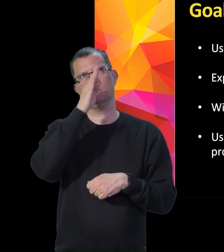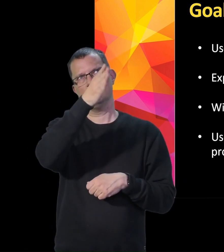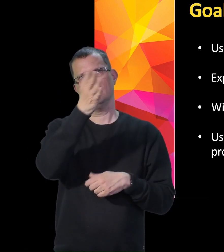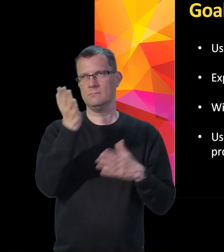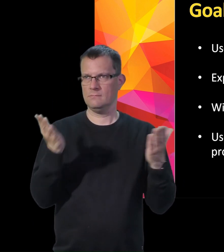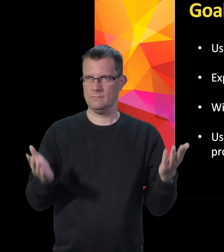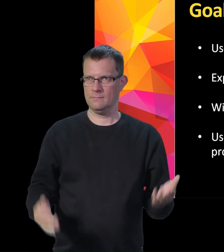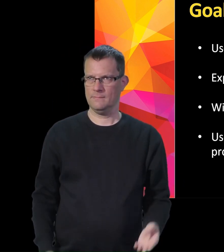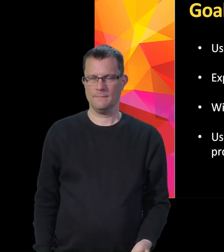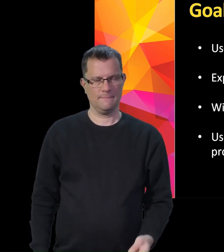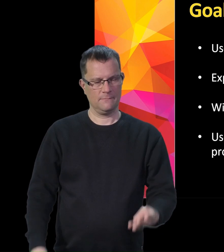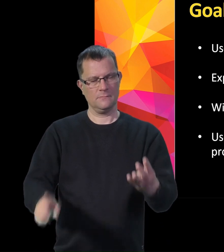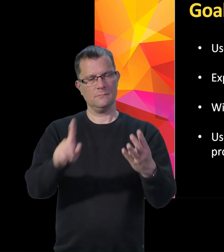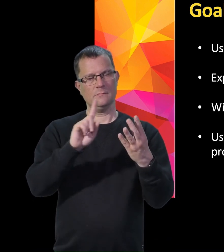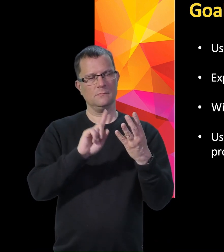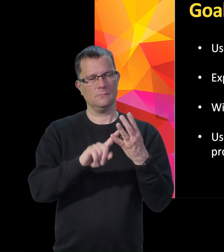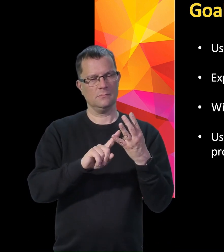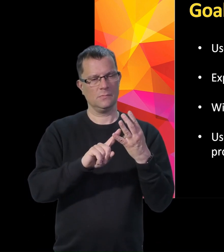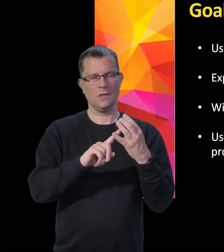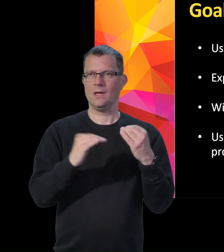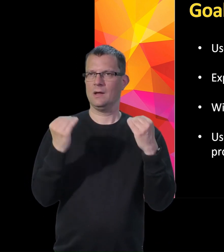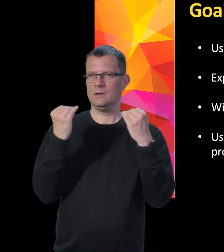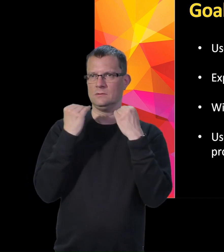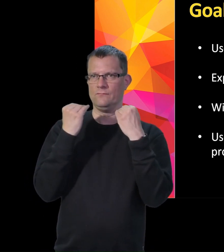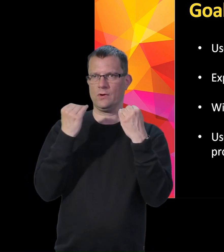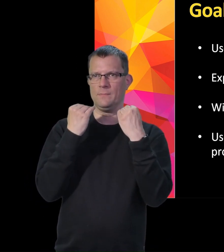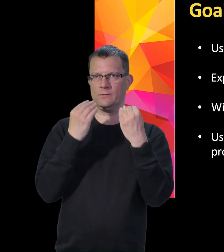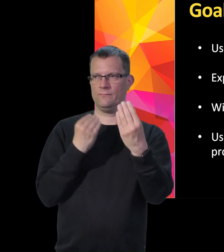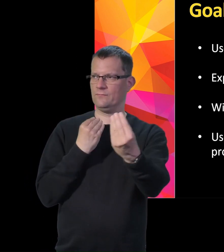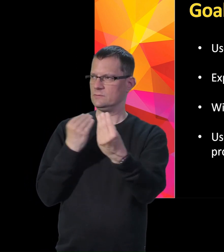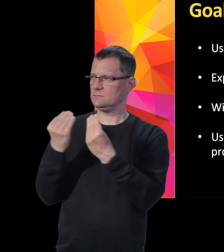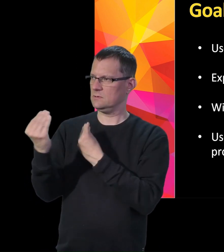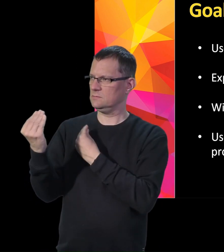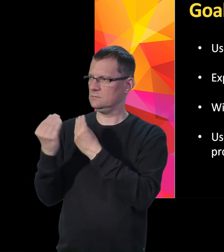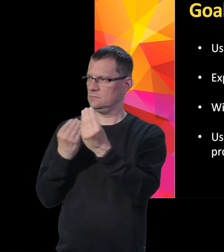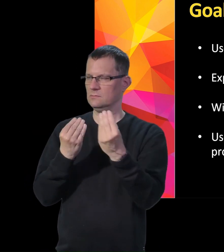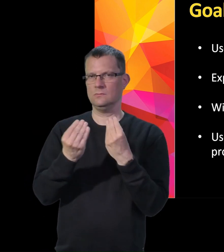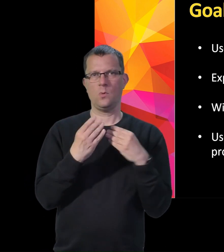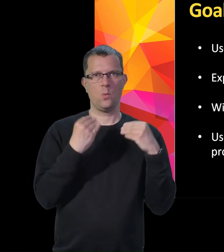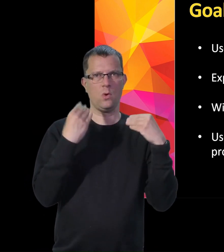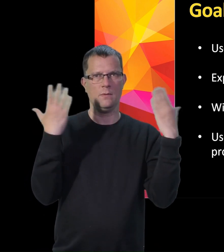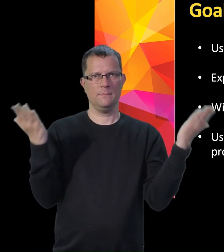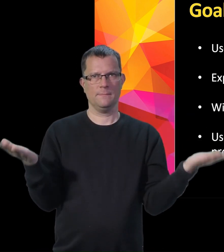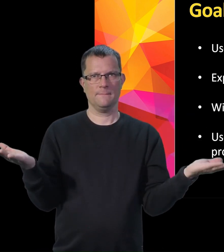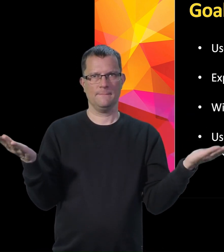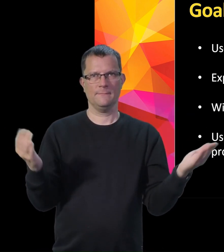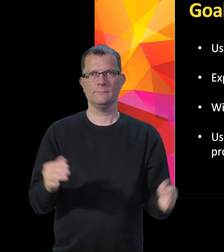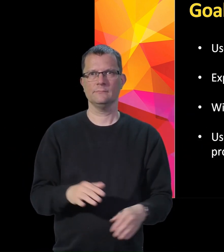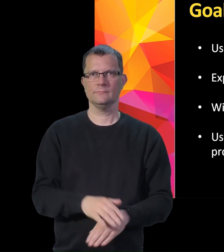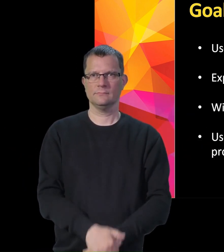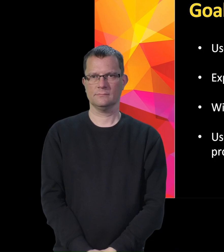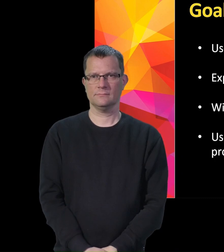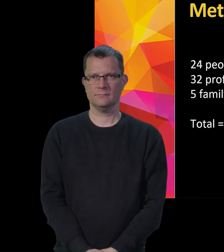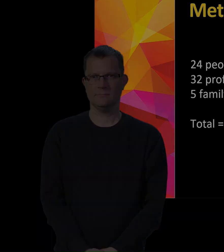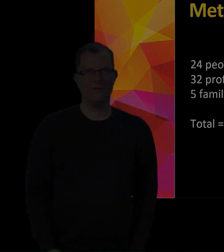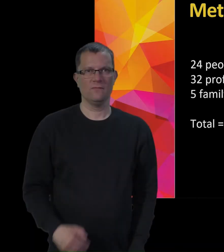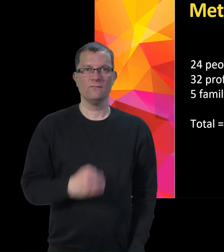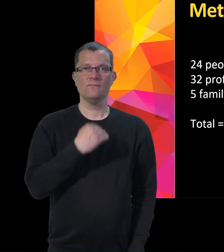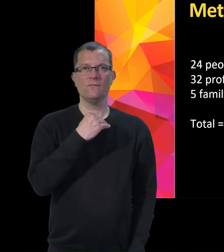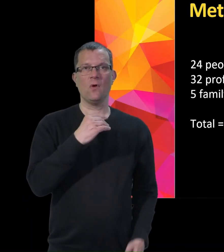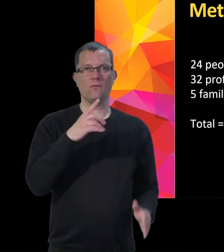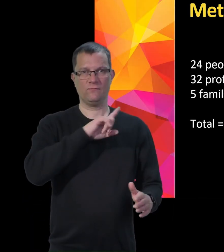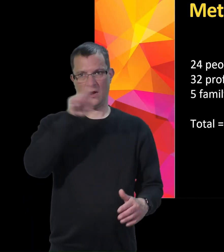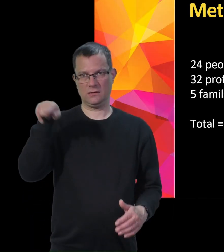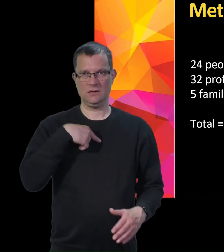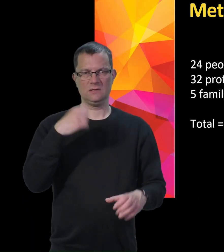for example, in the future? The last question, how do people get information about these assistive products?